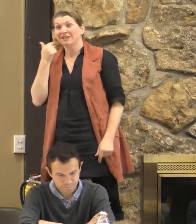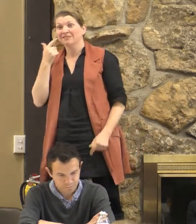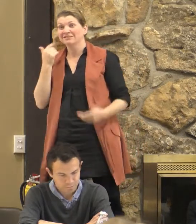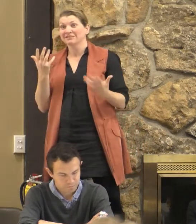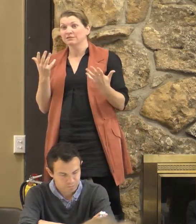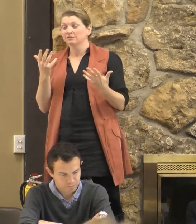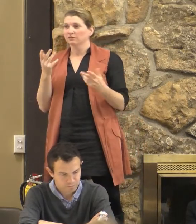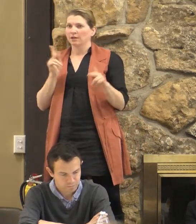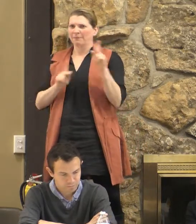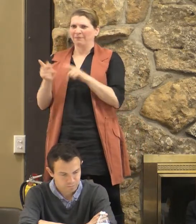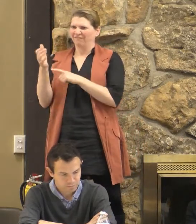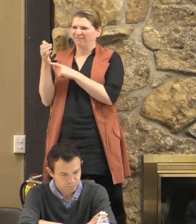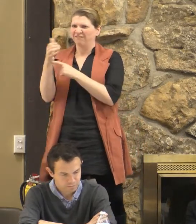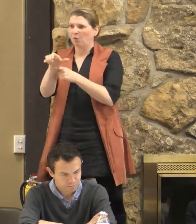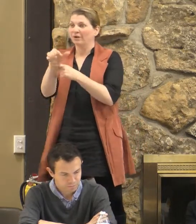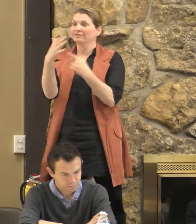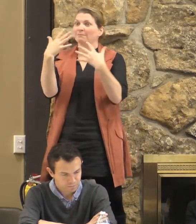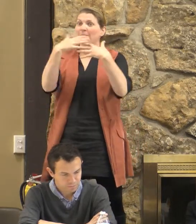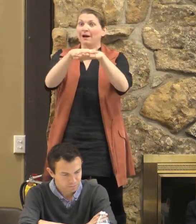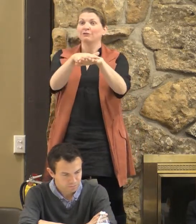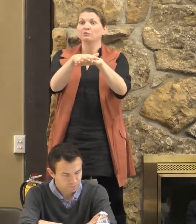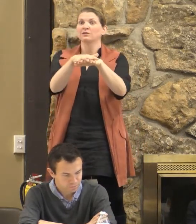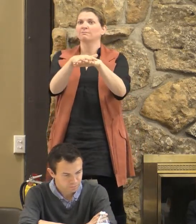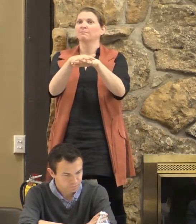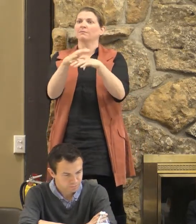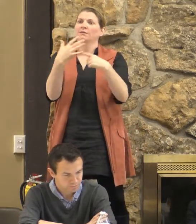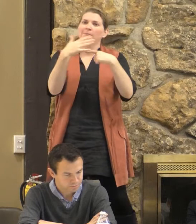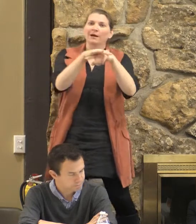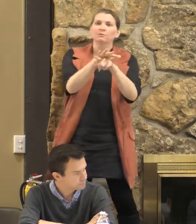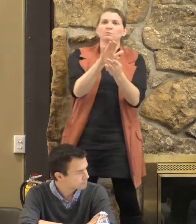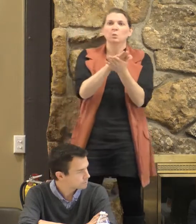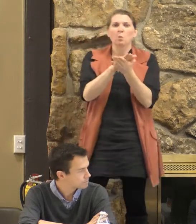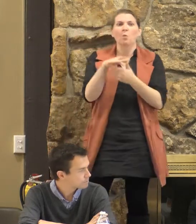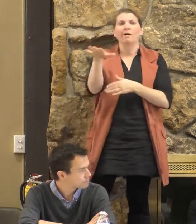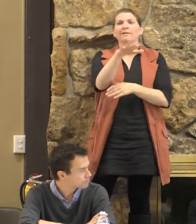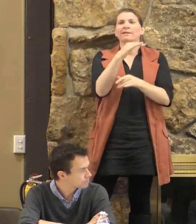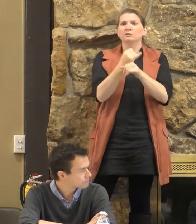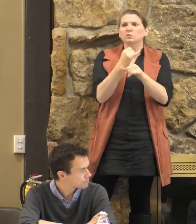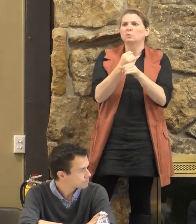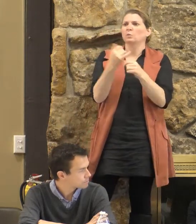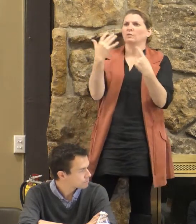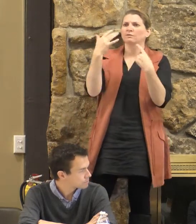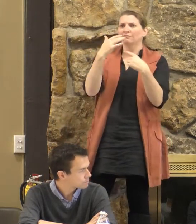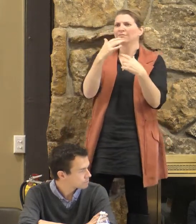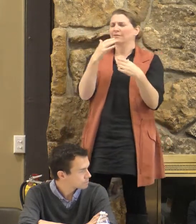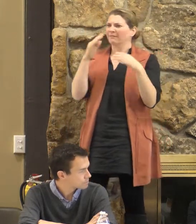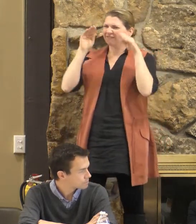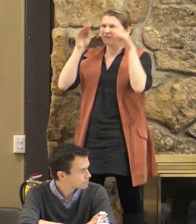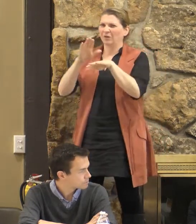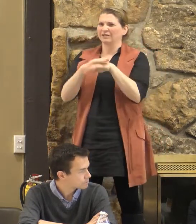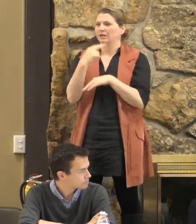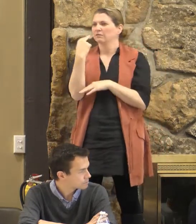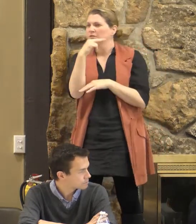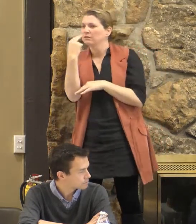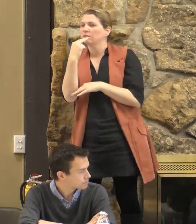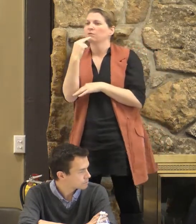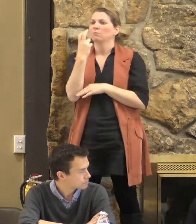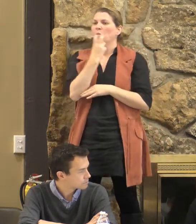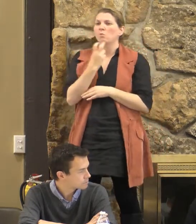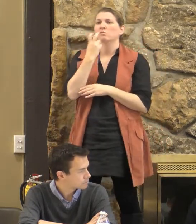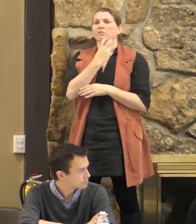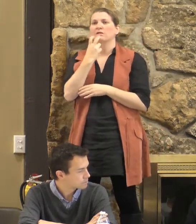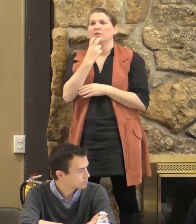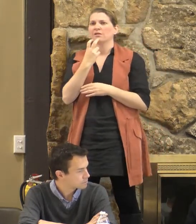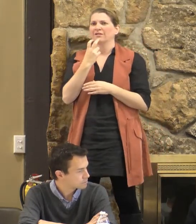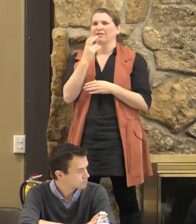possibly go to, they used to have residential schools, and maybe they still do, that focus only on oral instruction, and